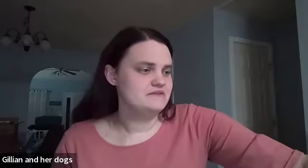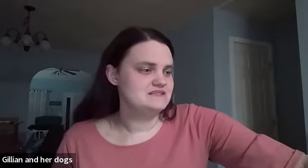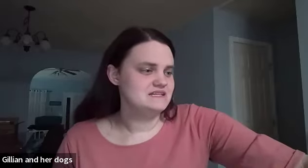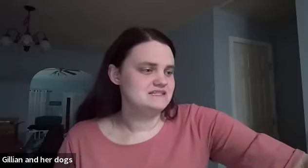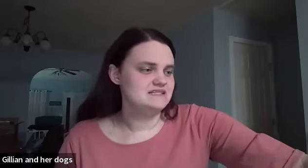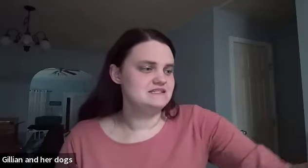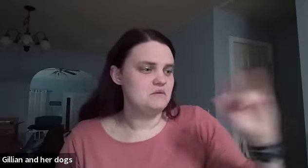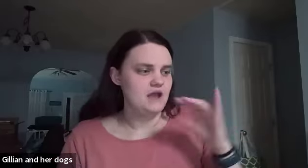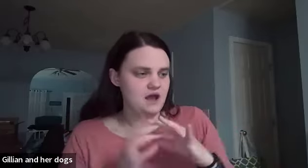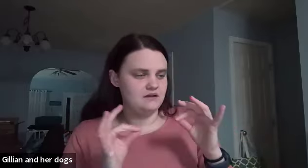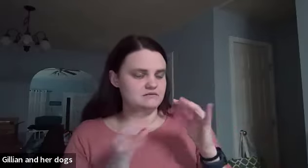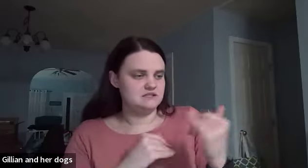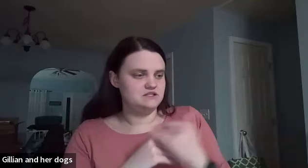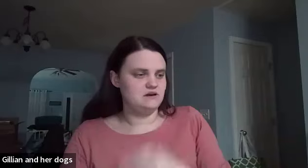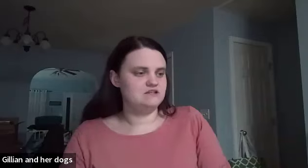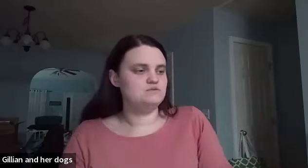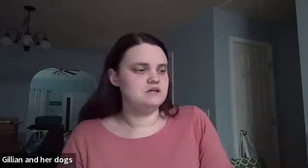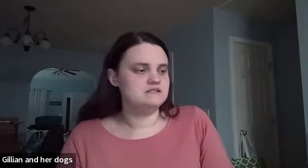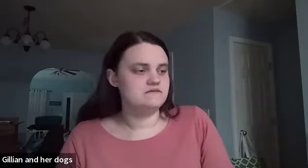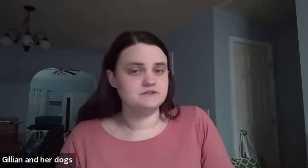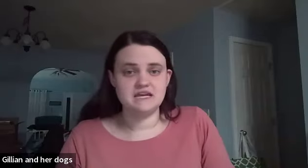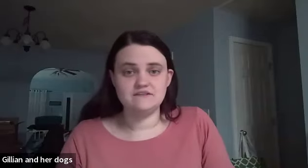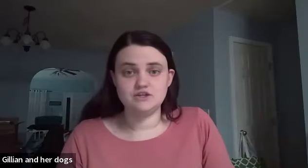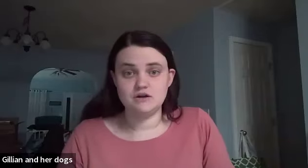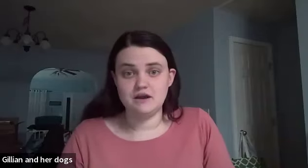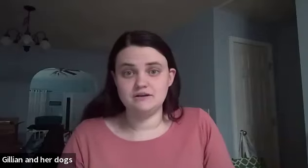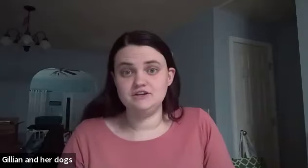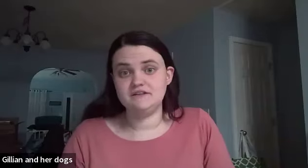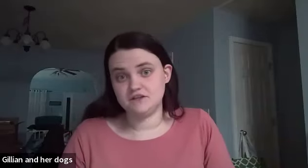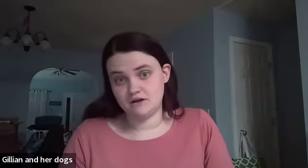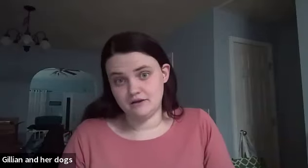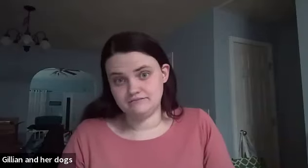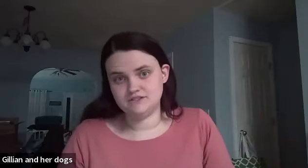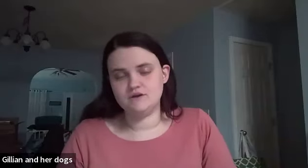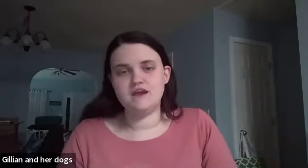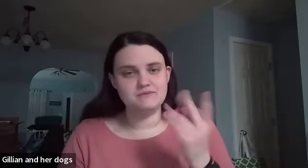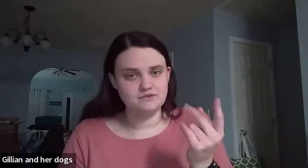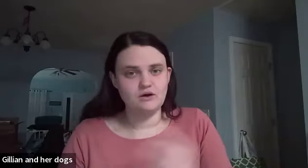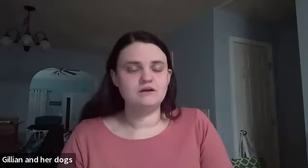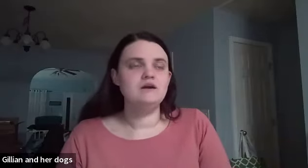The sentences that we had sent to us was for taking the dog out. Can you let the dog out? So if you have a dog,